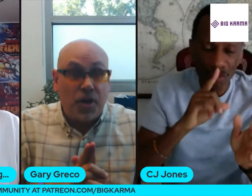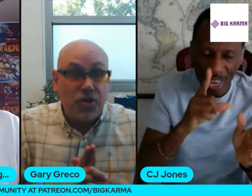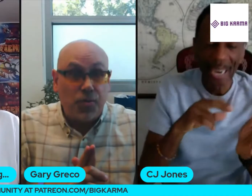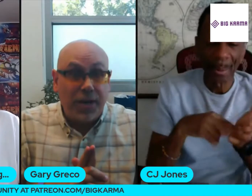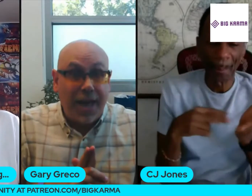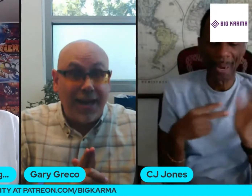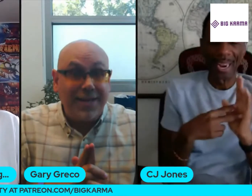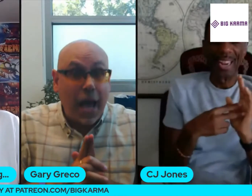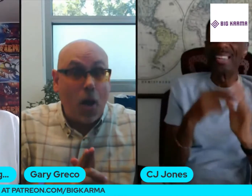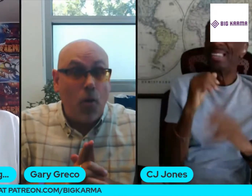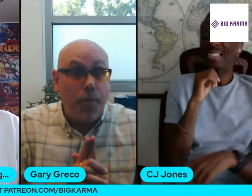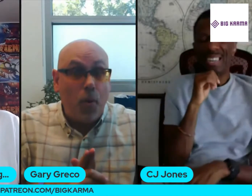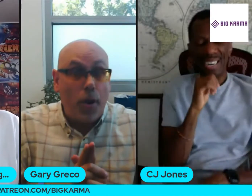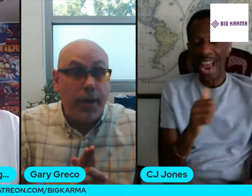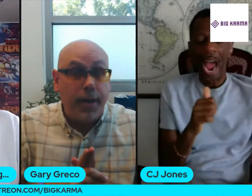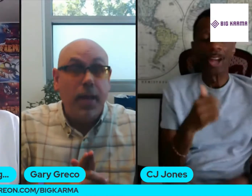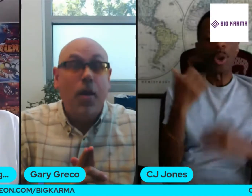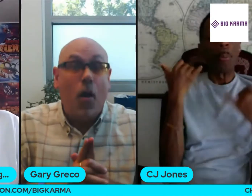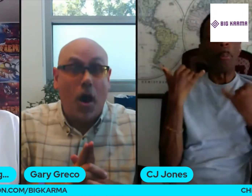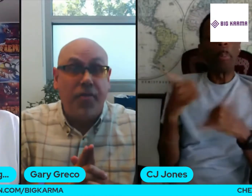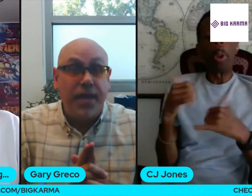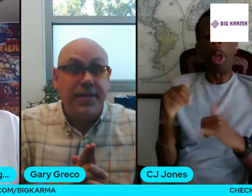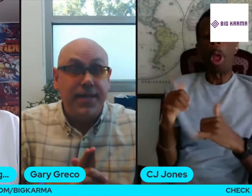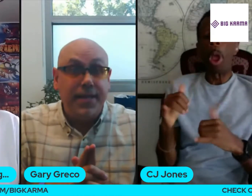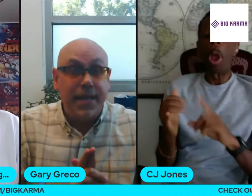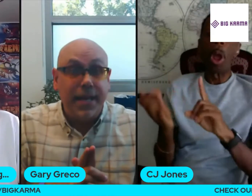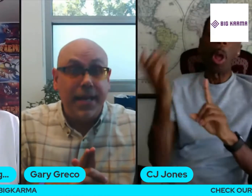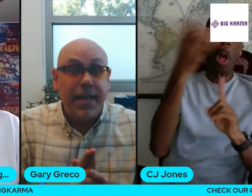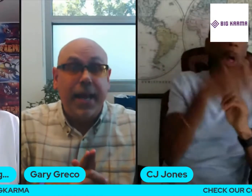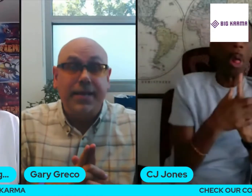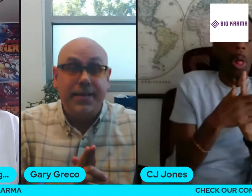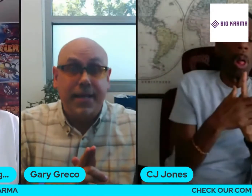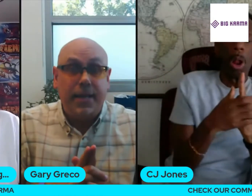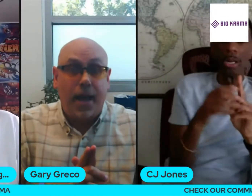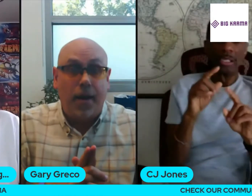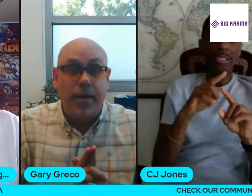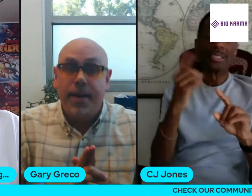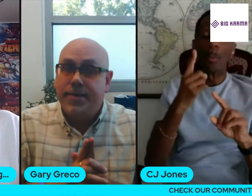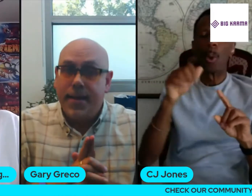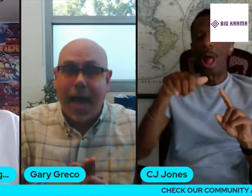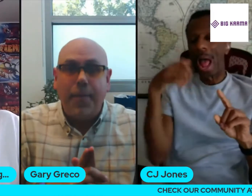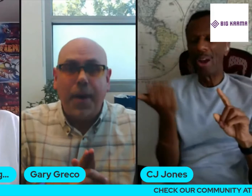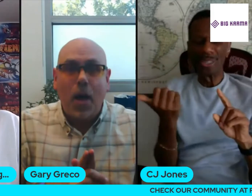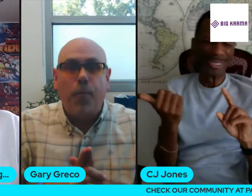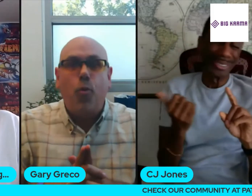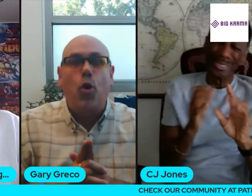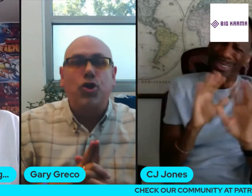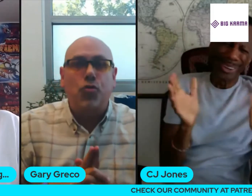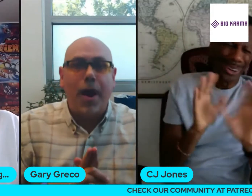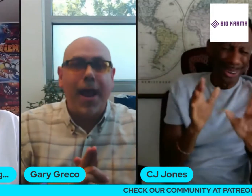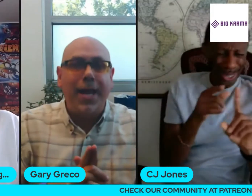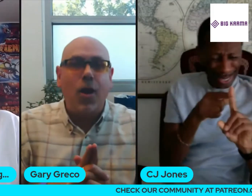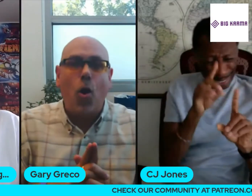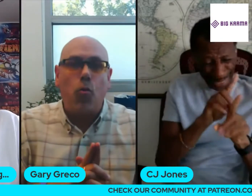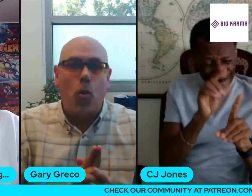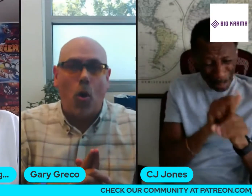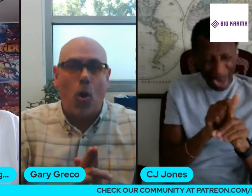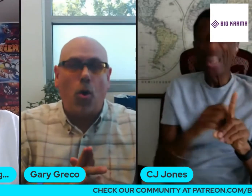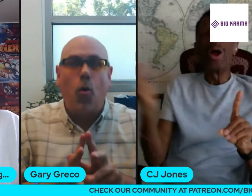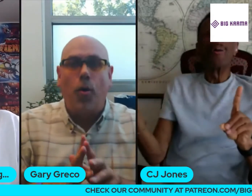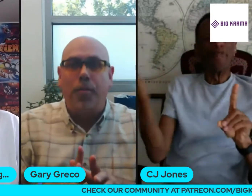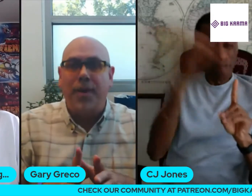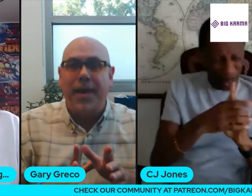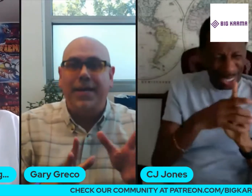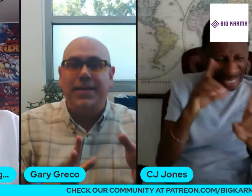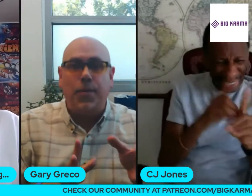people started to realize how important authenticity and skill are. Not about portraying a